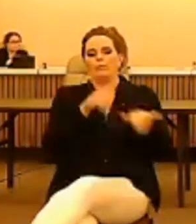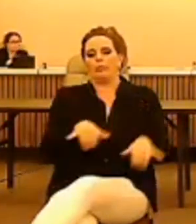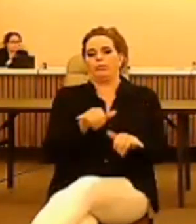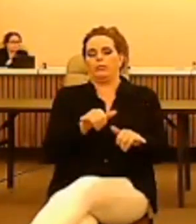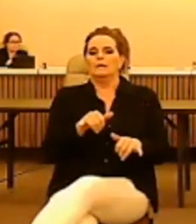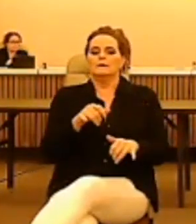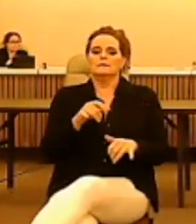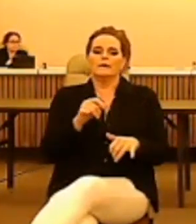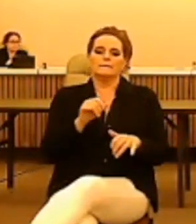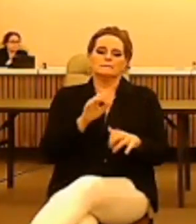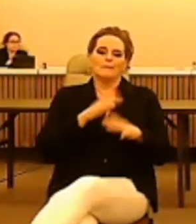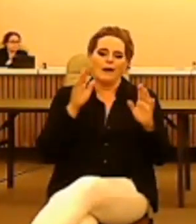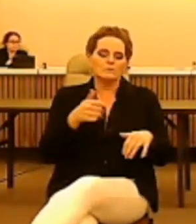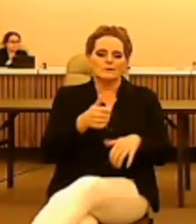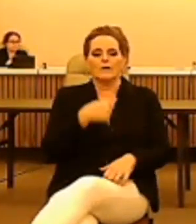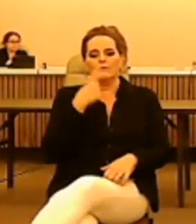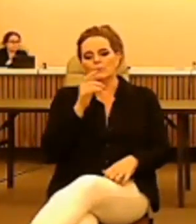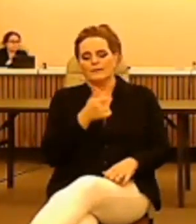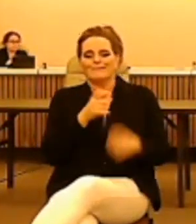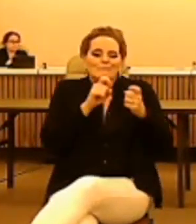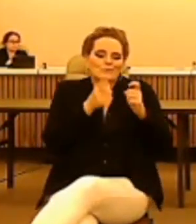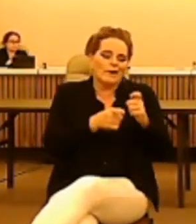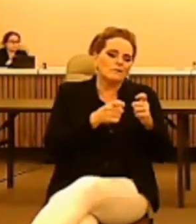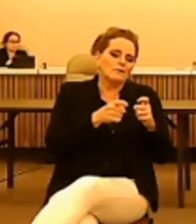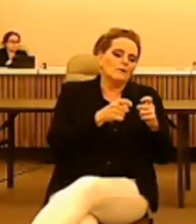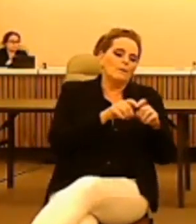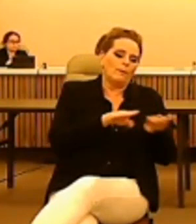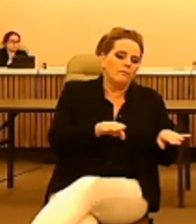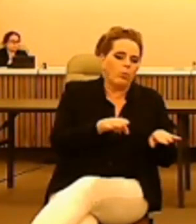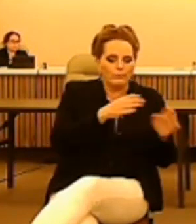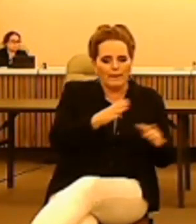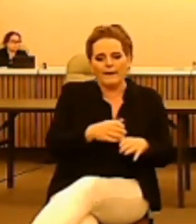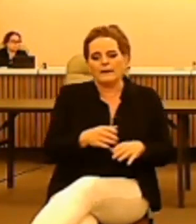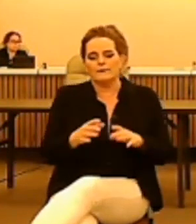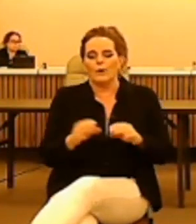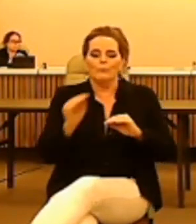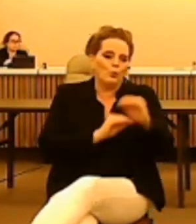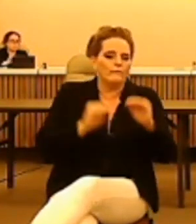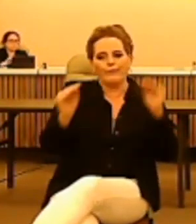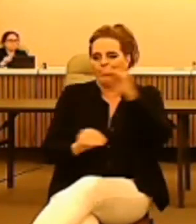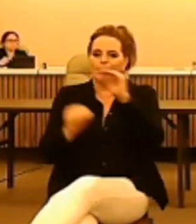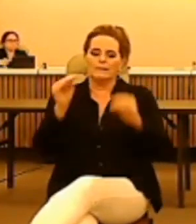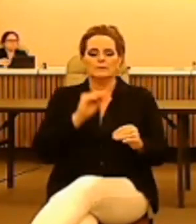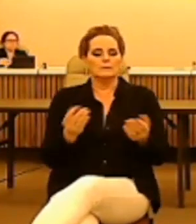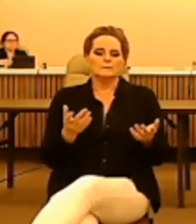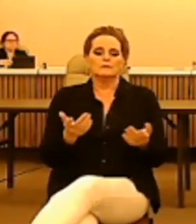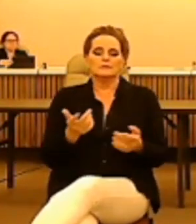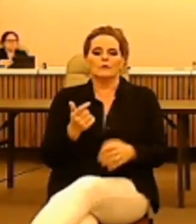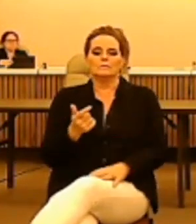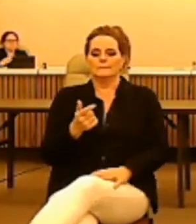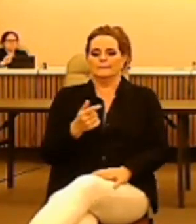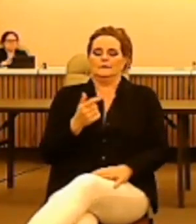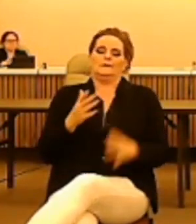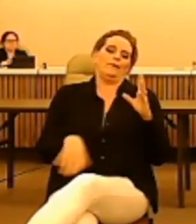types. They just modify the floor plans, shift things forward and back, change, add